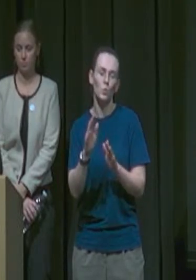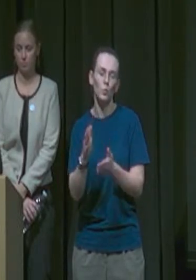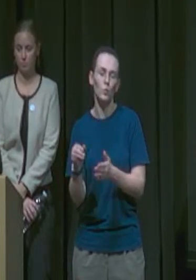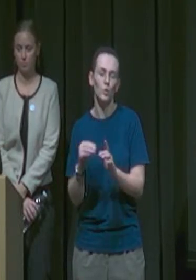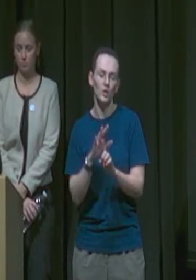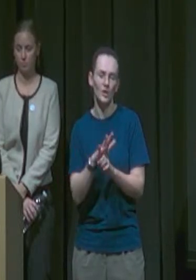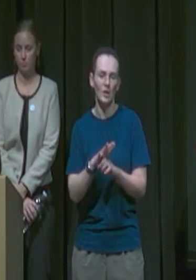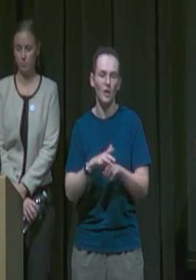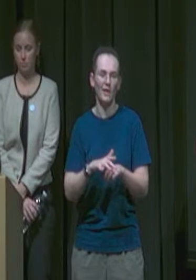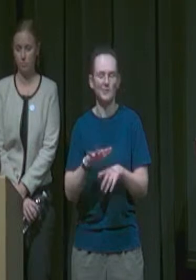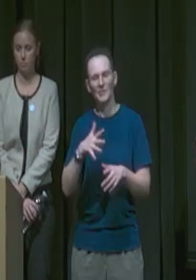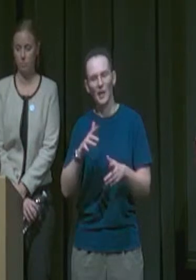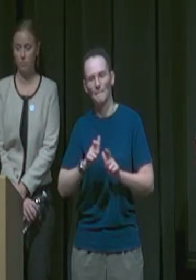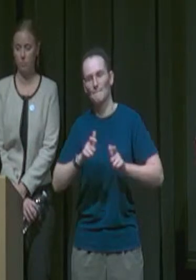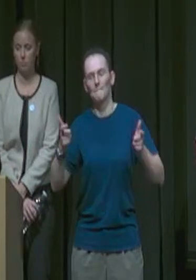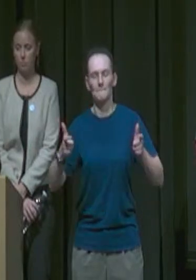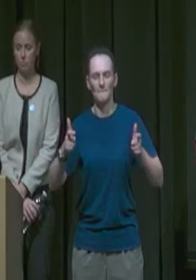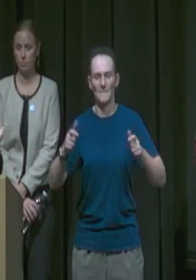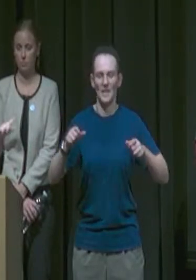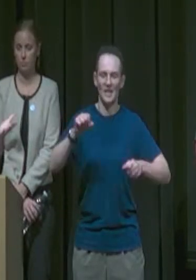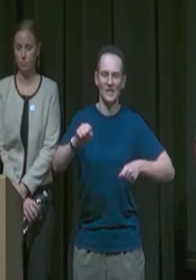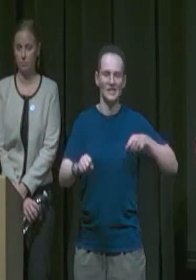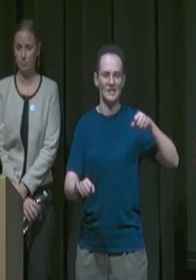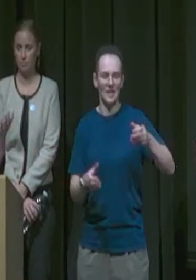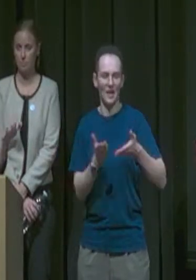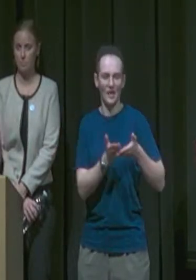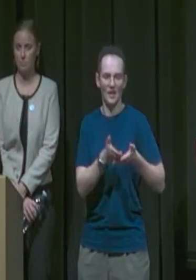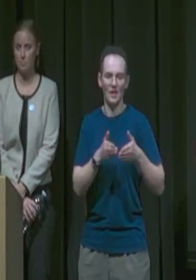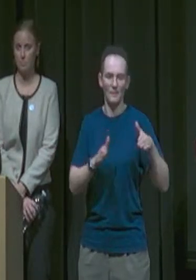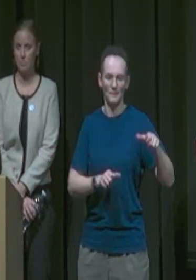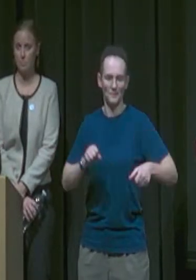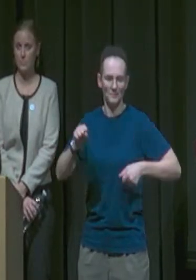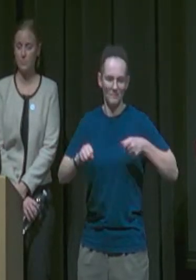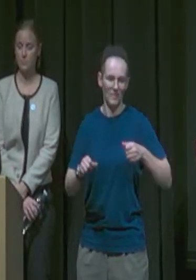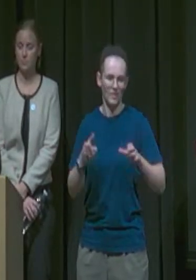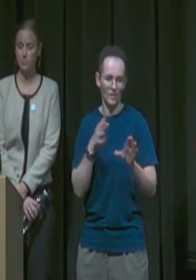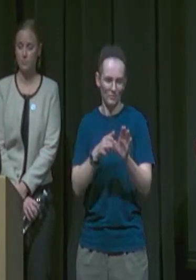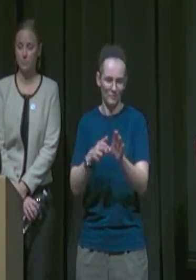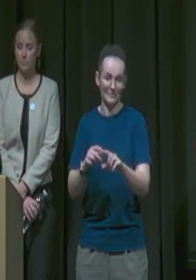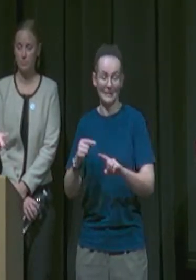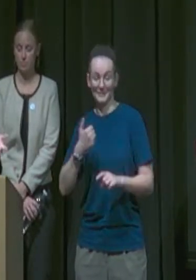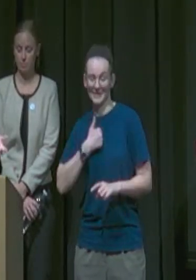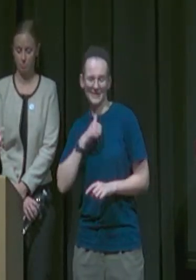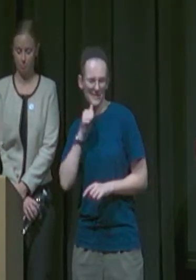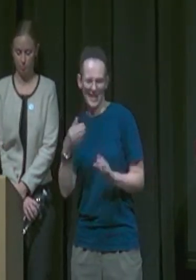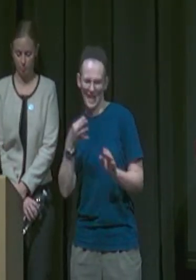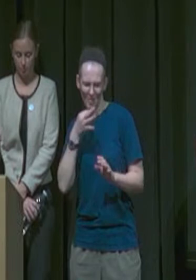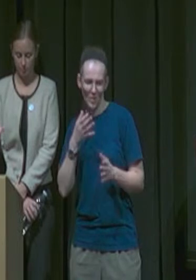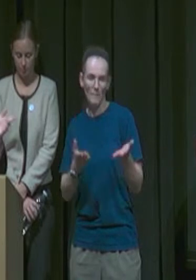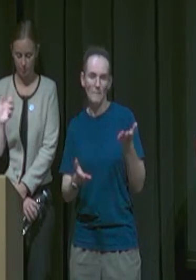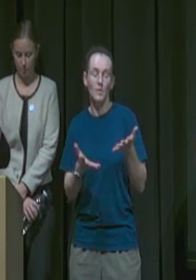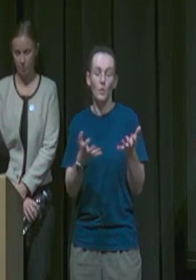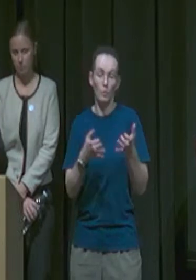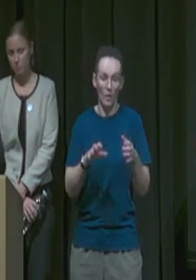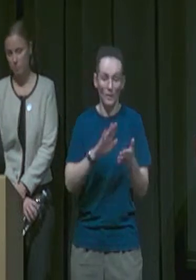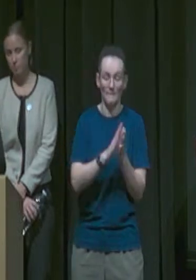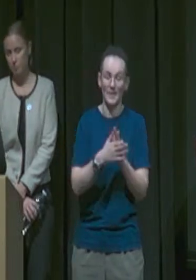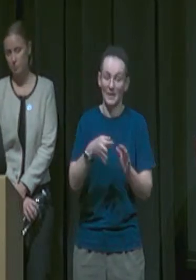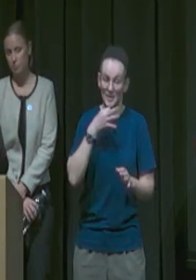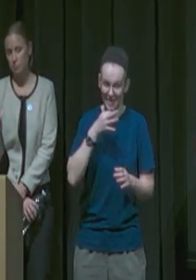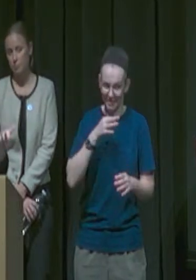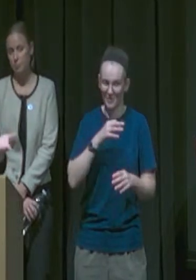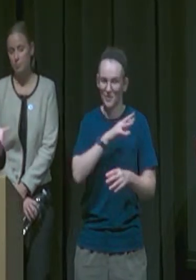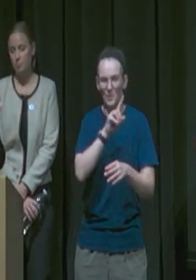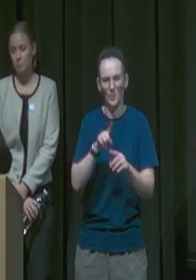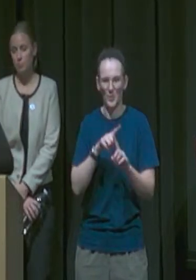really pretty robust kayaking participants. But for me, I'm not an expert, and I think you'll probably want to be an expert coming through that